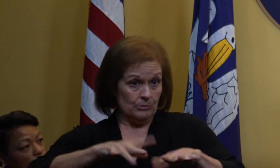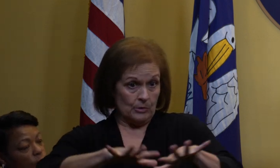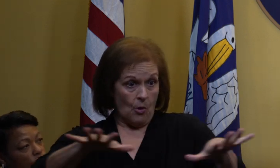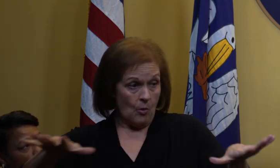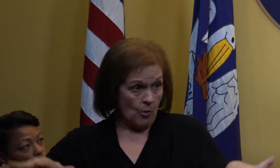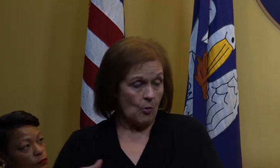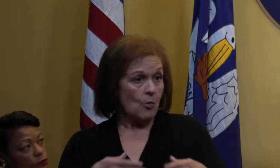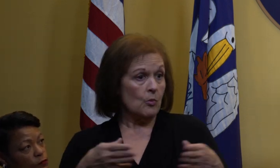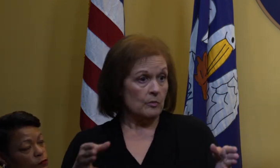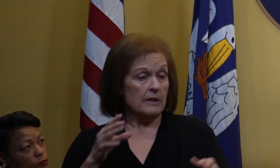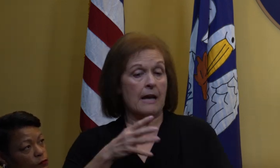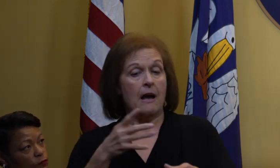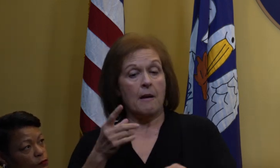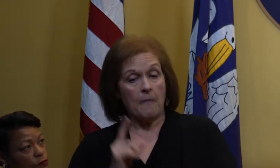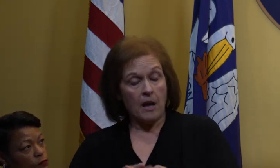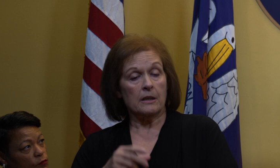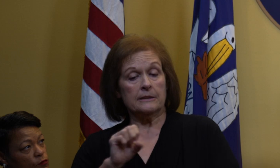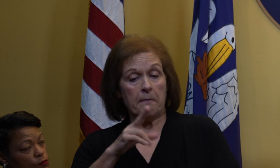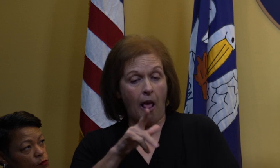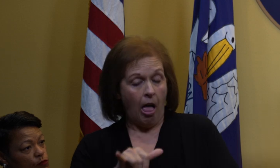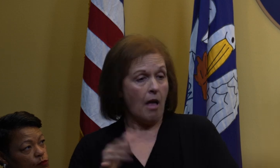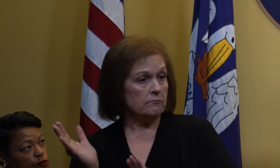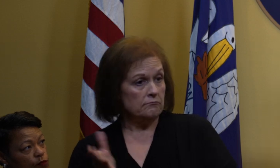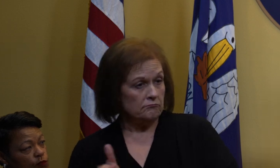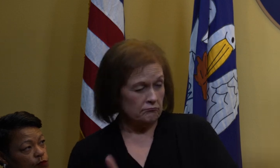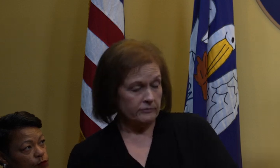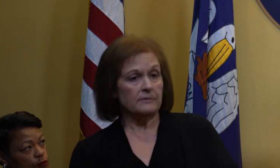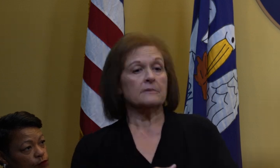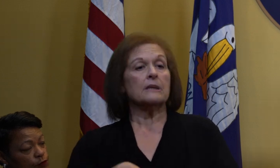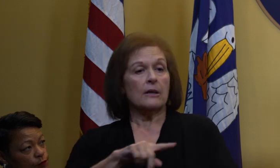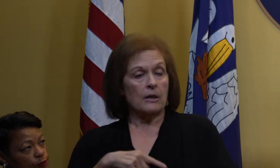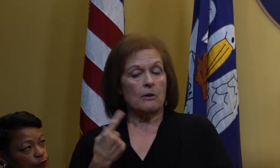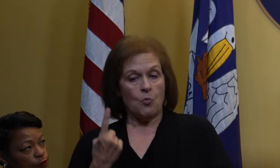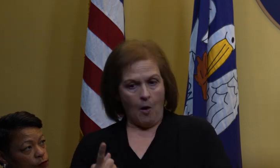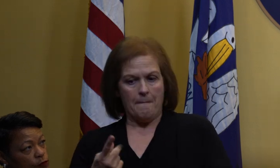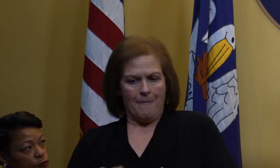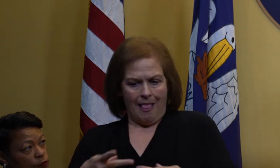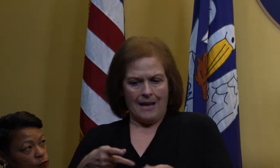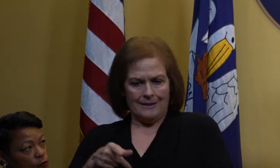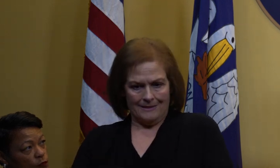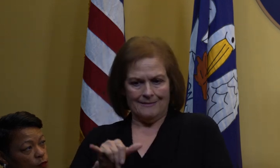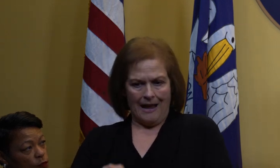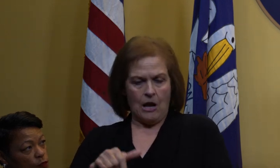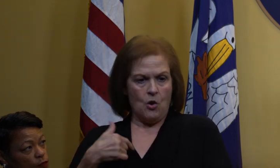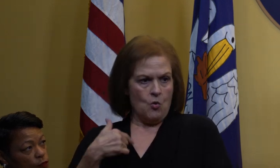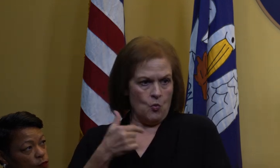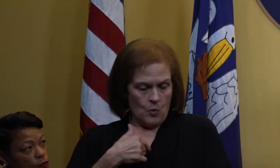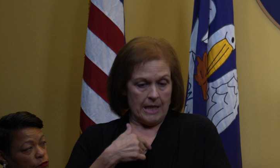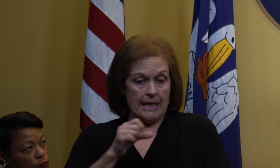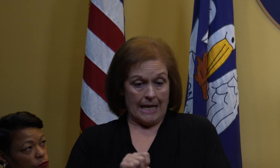emergency supplies for all of our public safety agencies. We're going to have it all in one location. These are the things that we get out to